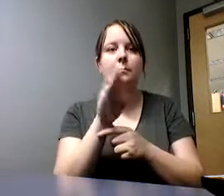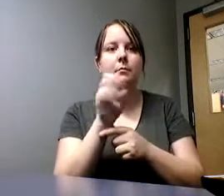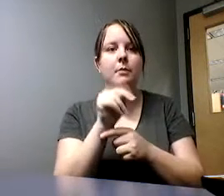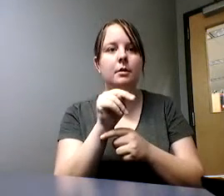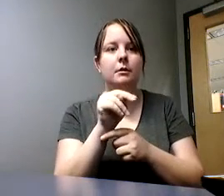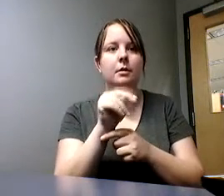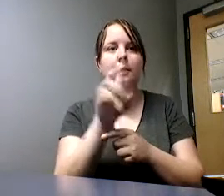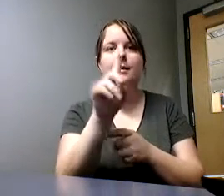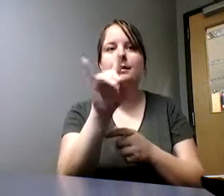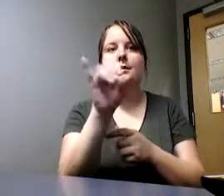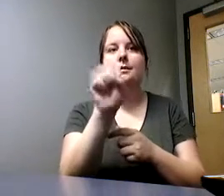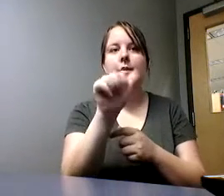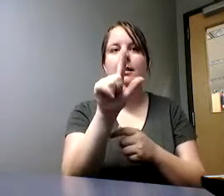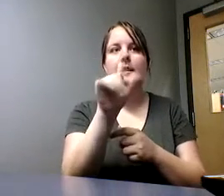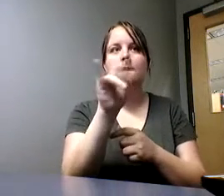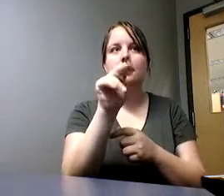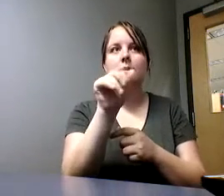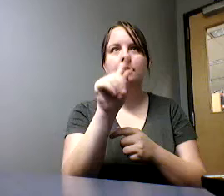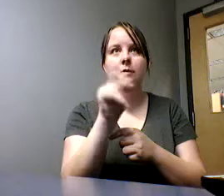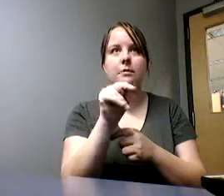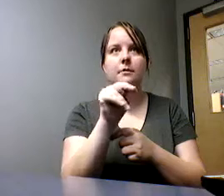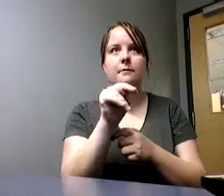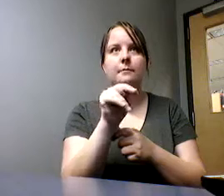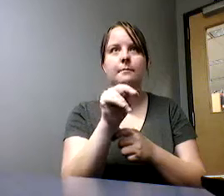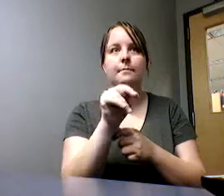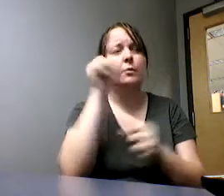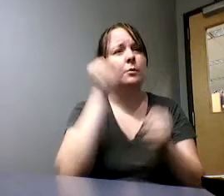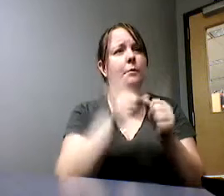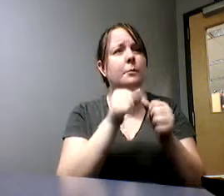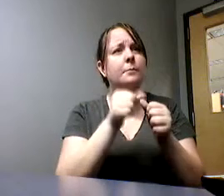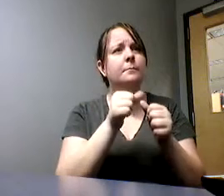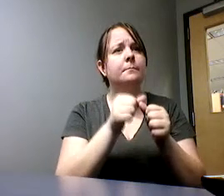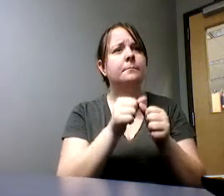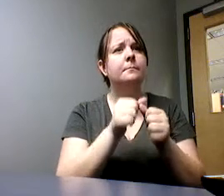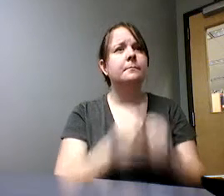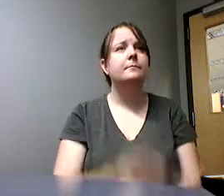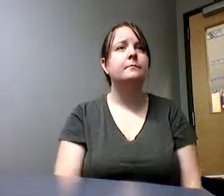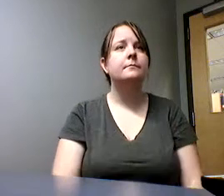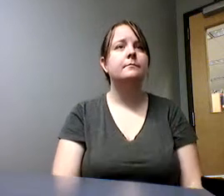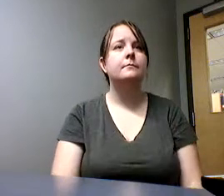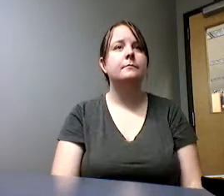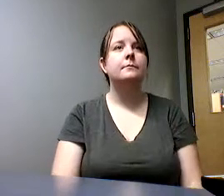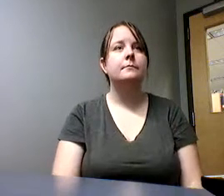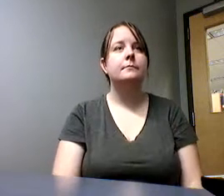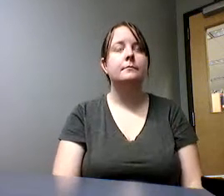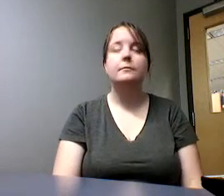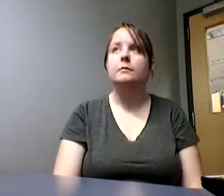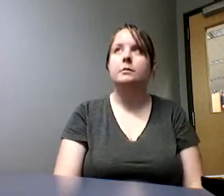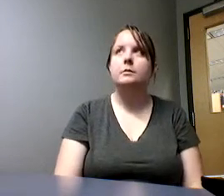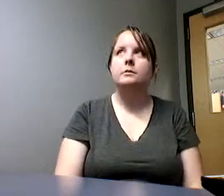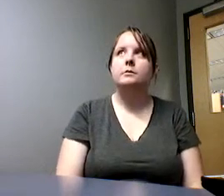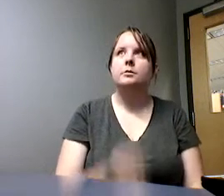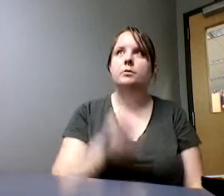Desalination. One method used evaporation. Remember what that was? The water evaporates and the salt stays.